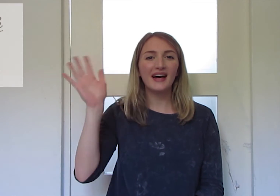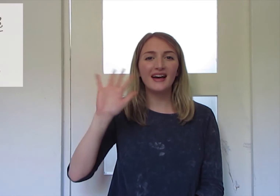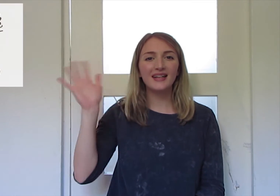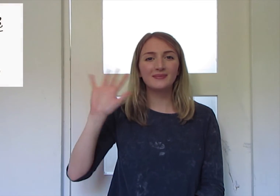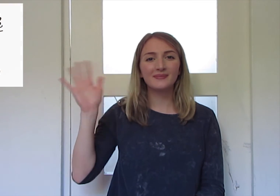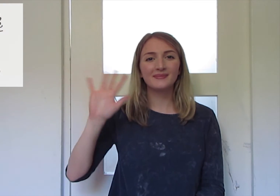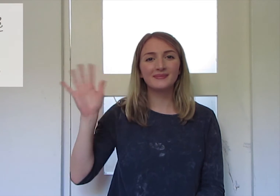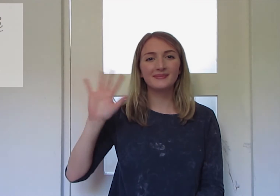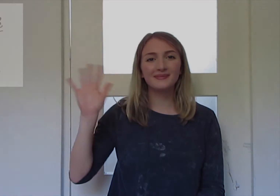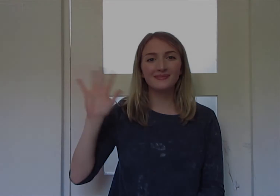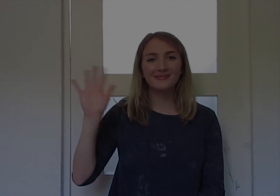Goodbye.